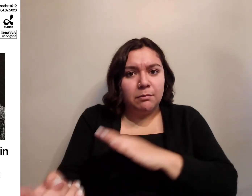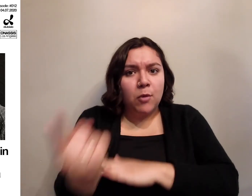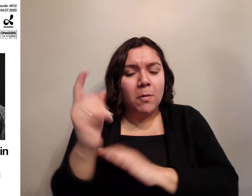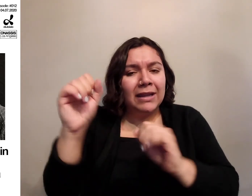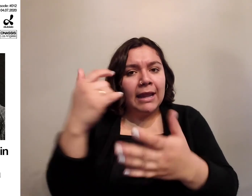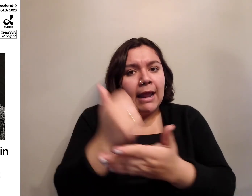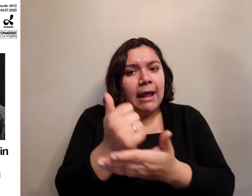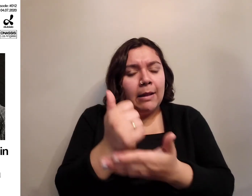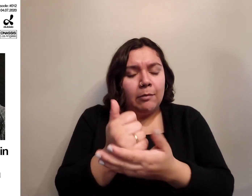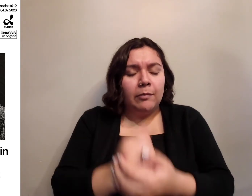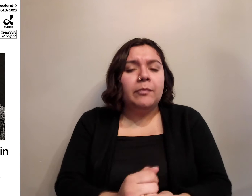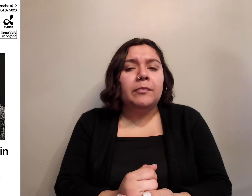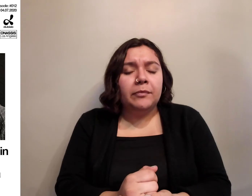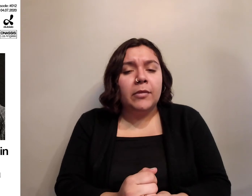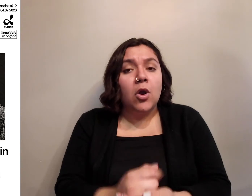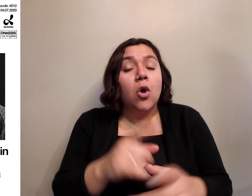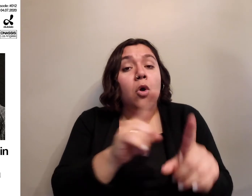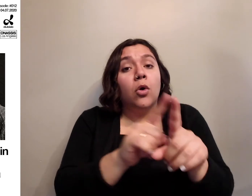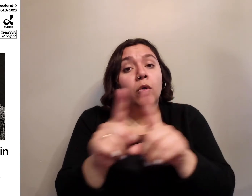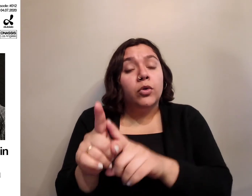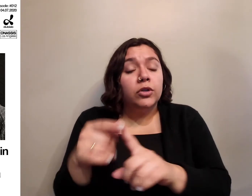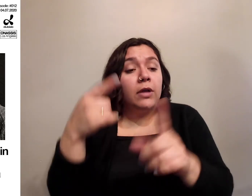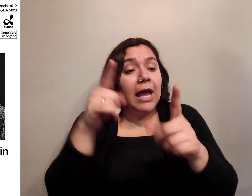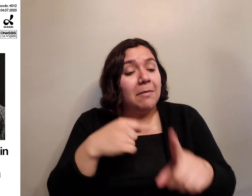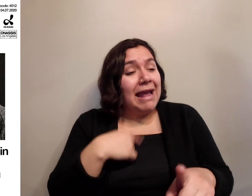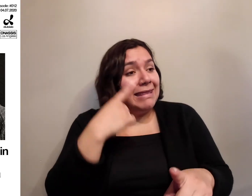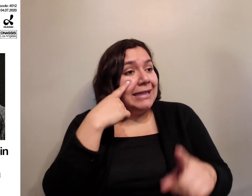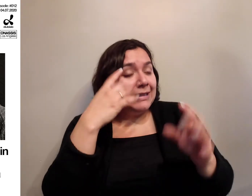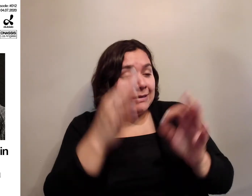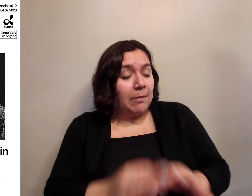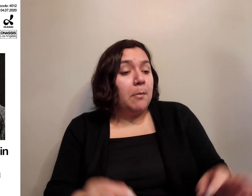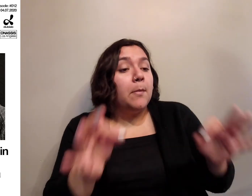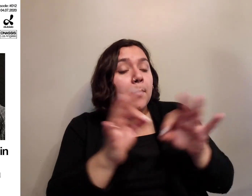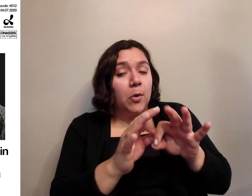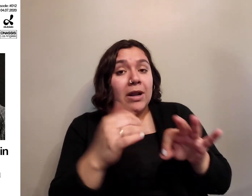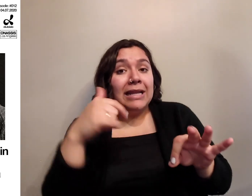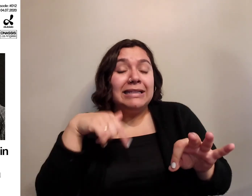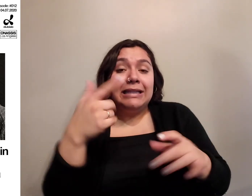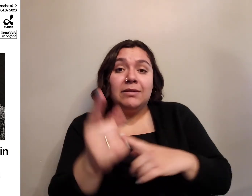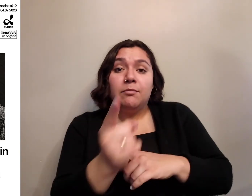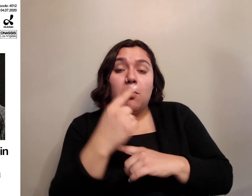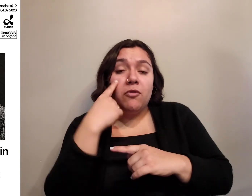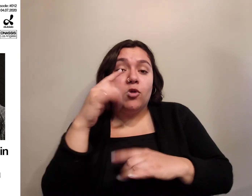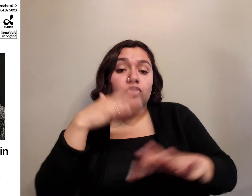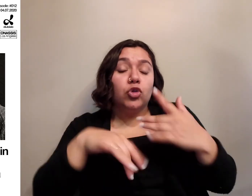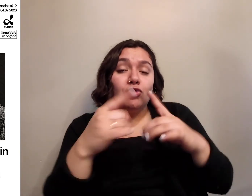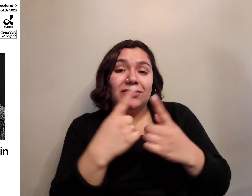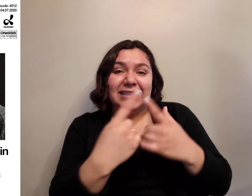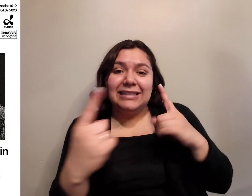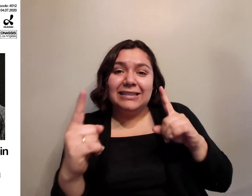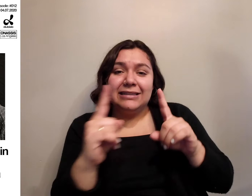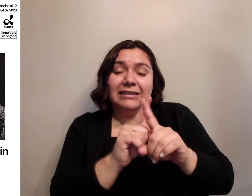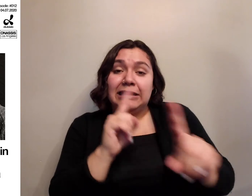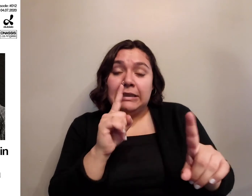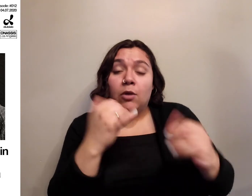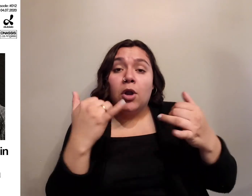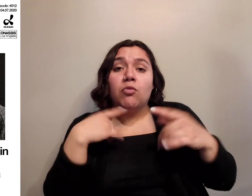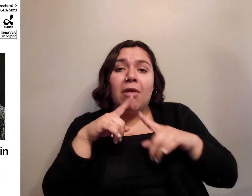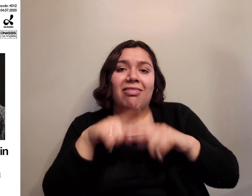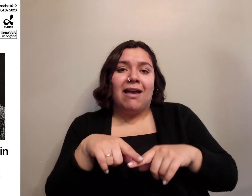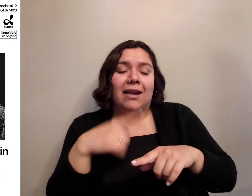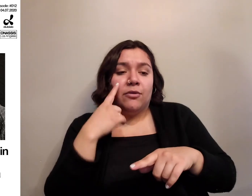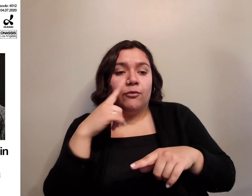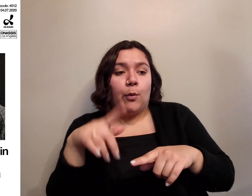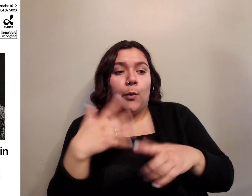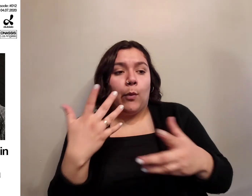And what's also important to me is that in this moment of social distancing, we're relying